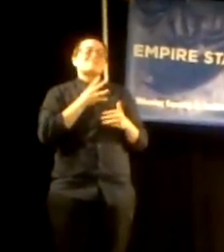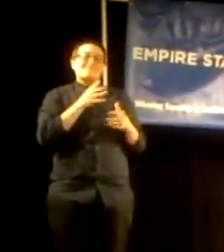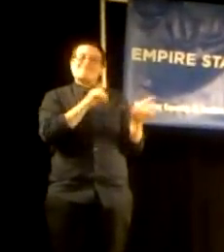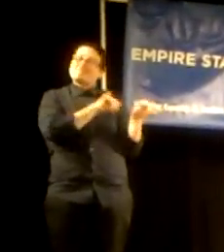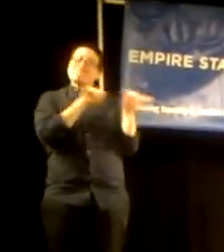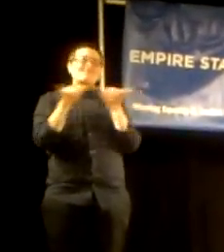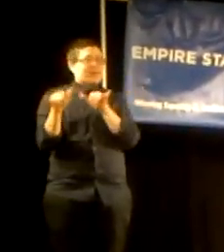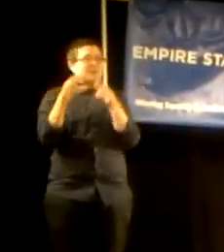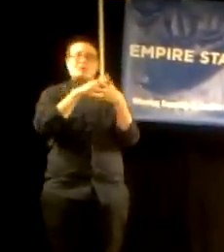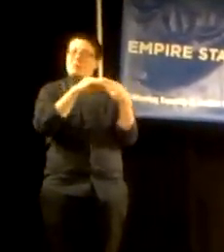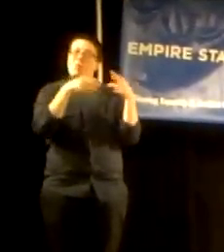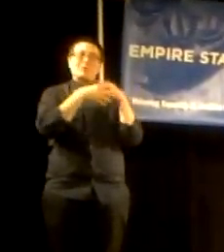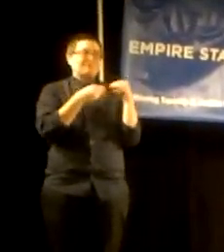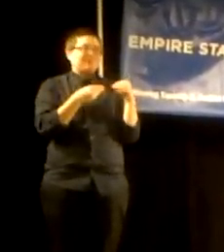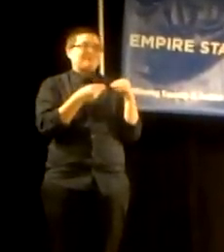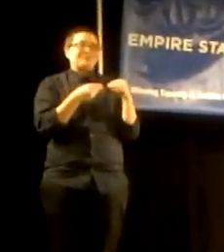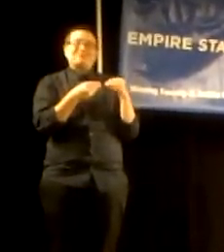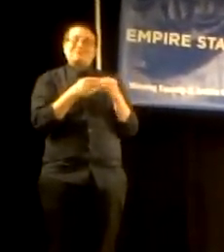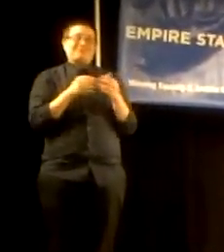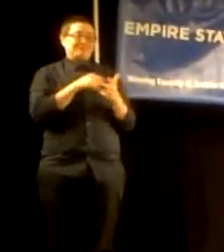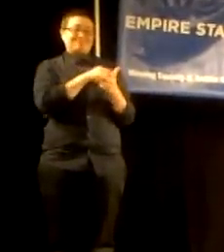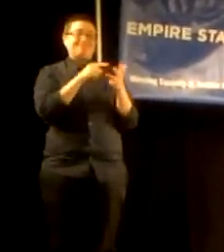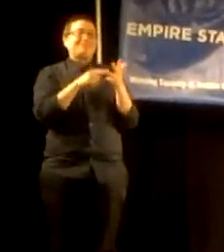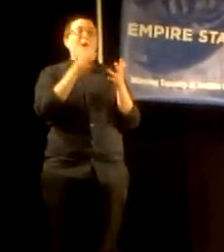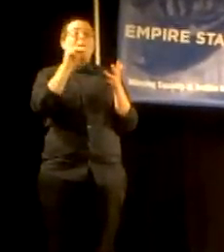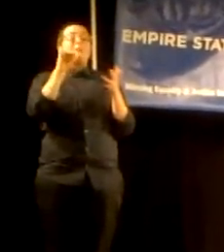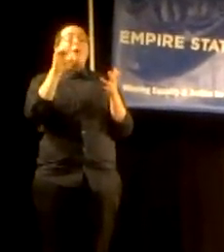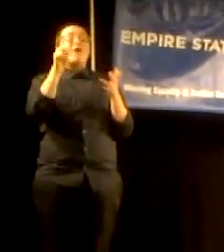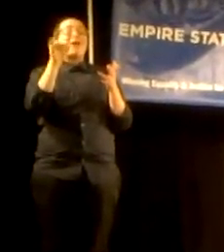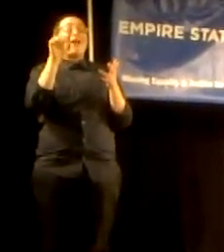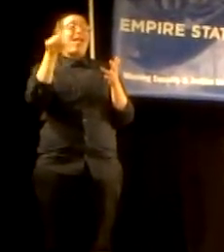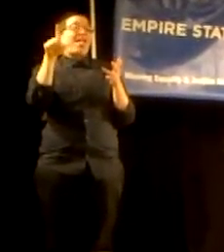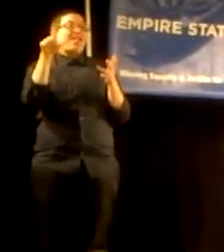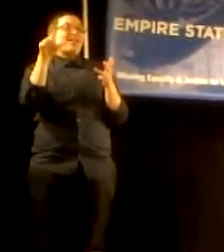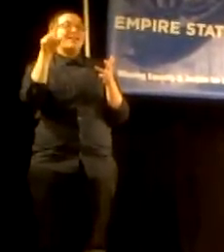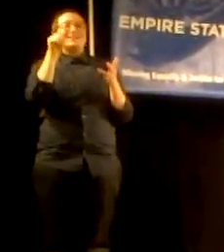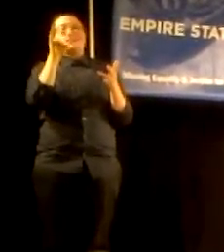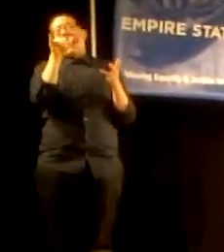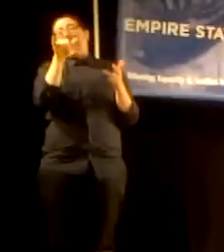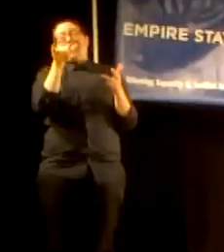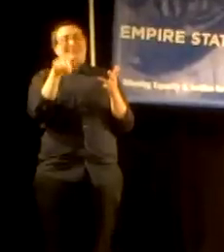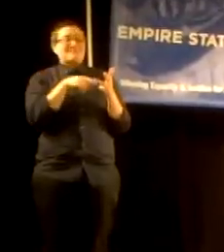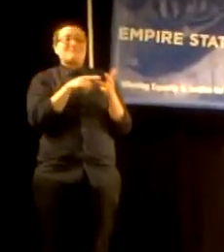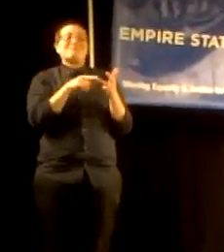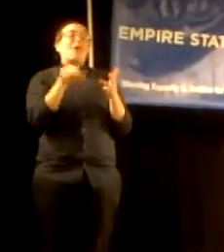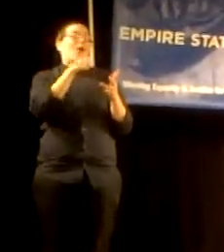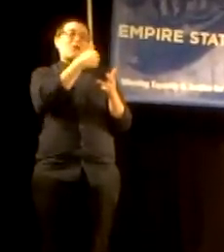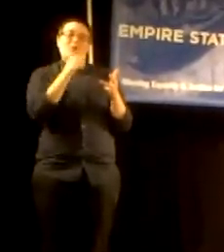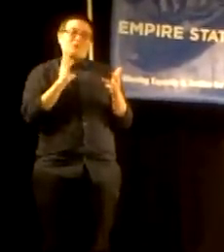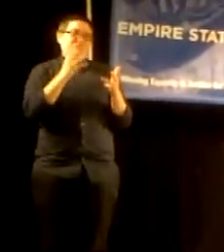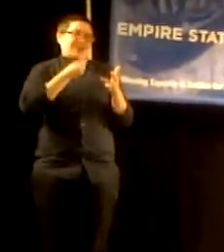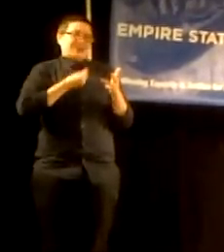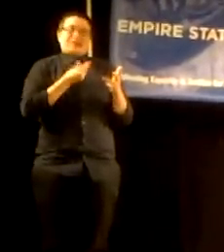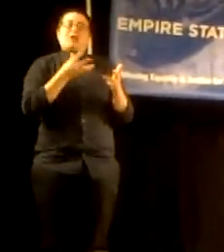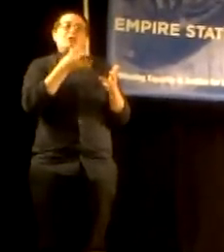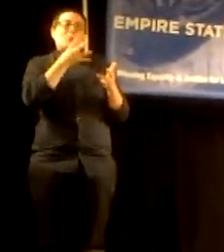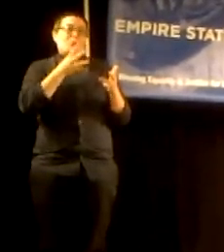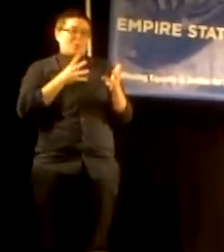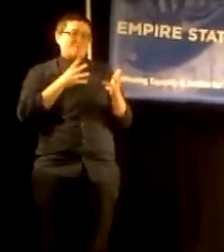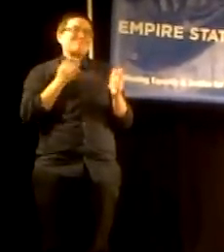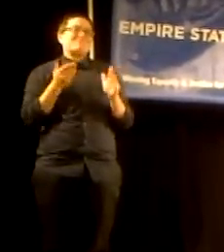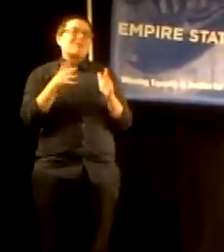I read about Markel Tai, yet another African-American transgender woman who was found dead in Arkansas back